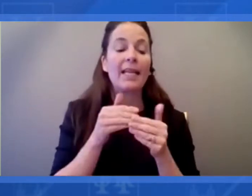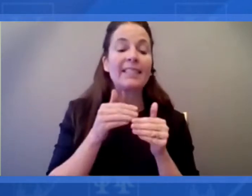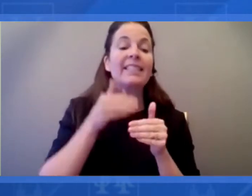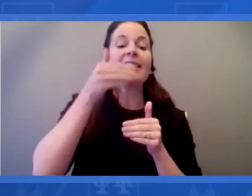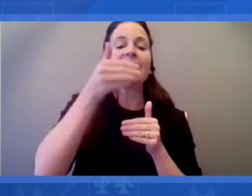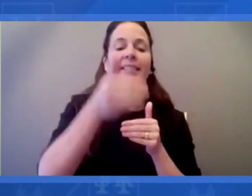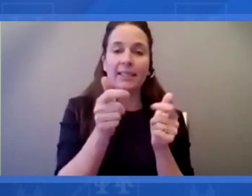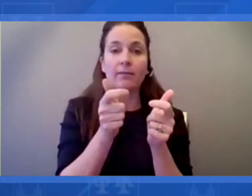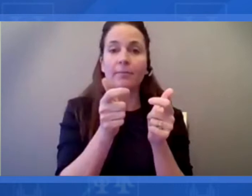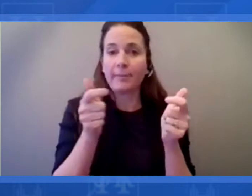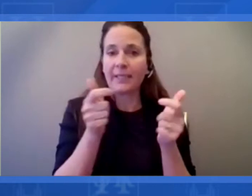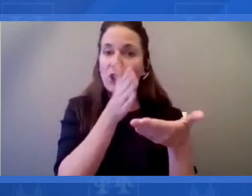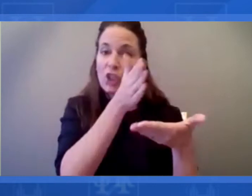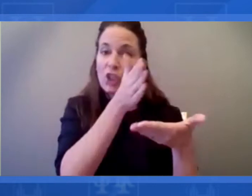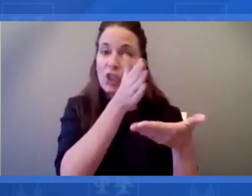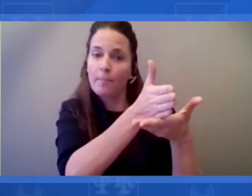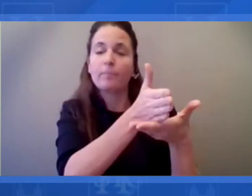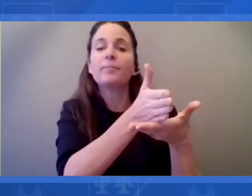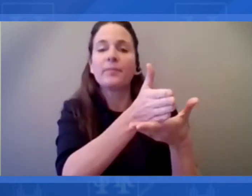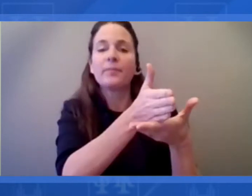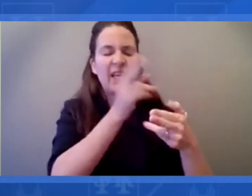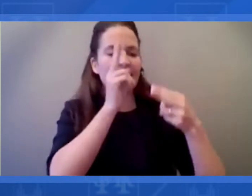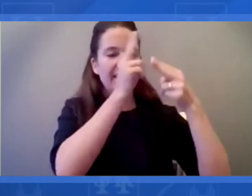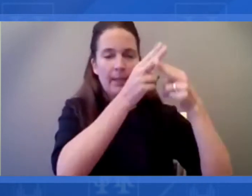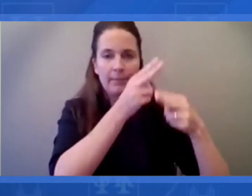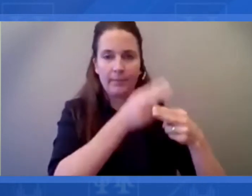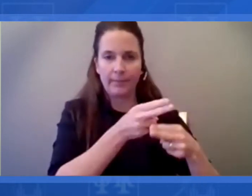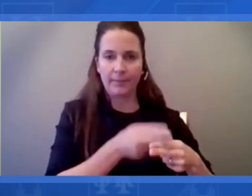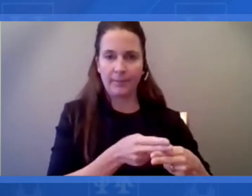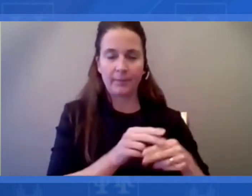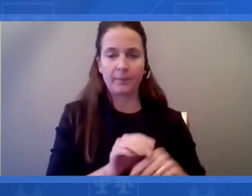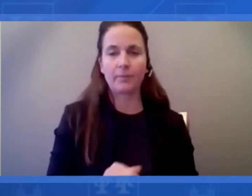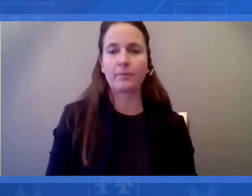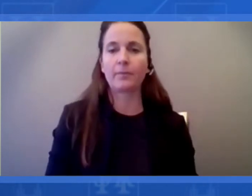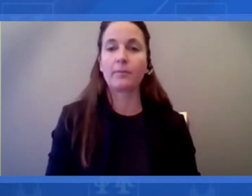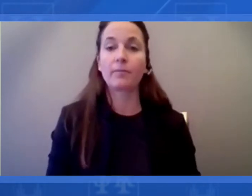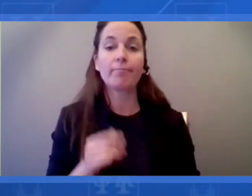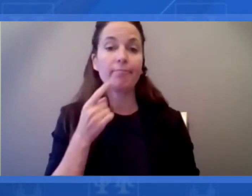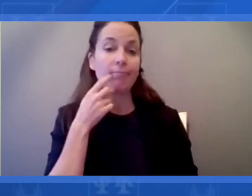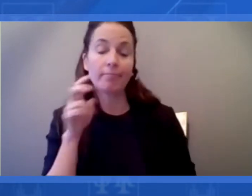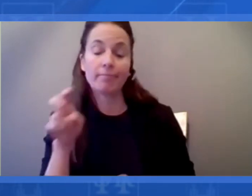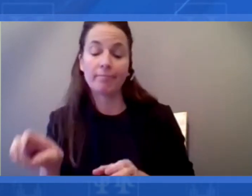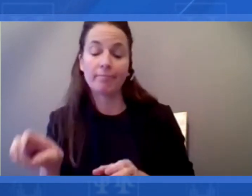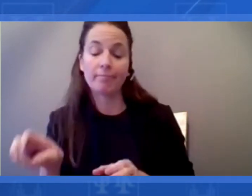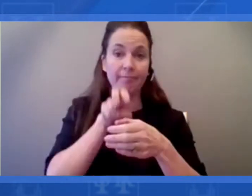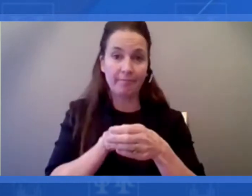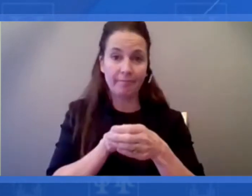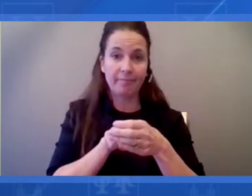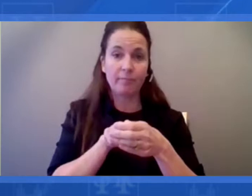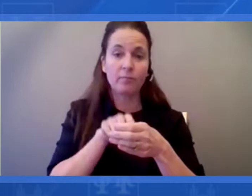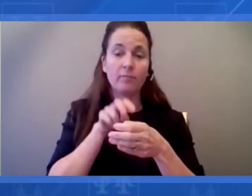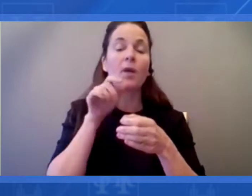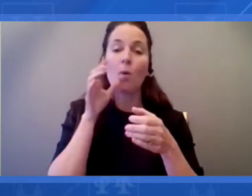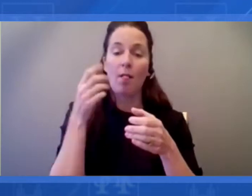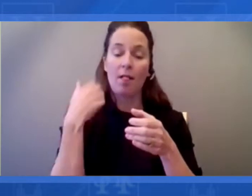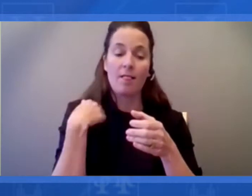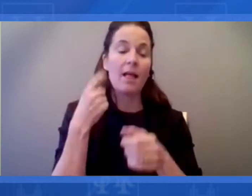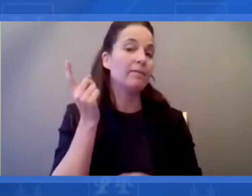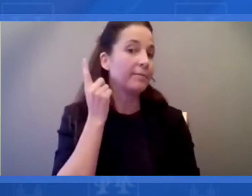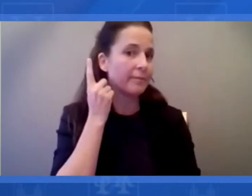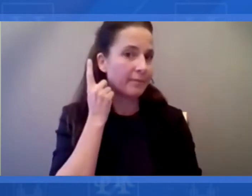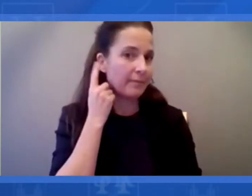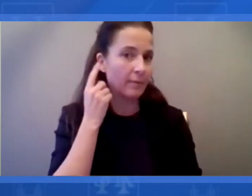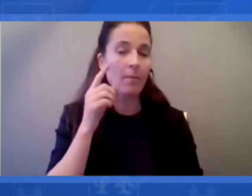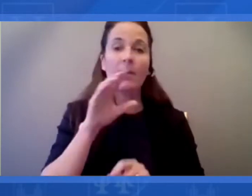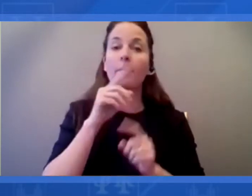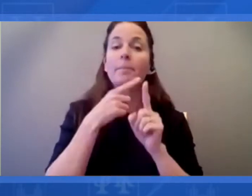stop. On-board announcements. Automated verbal announcements and electronic visual display of